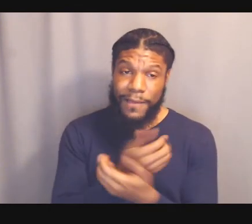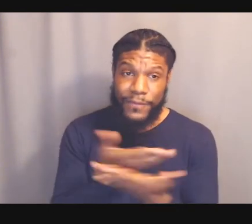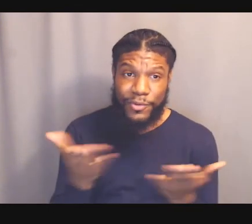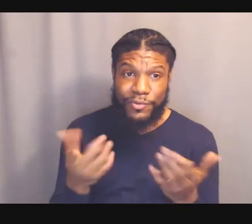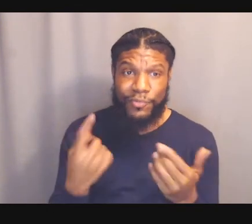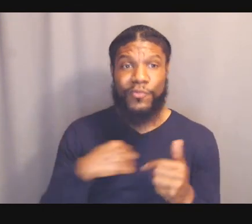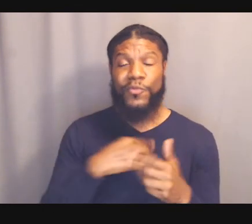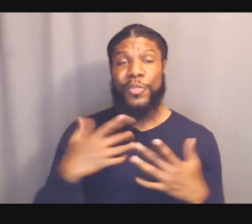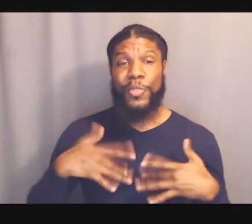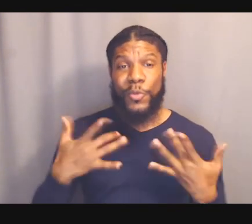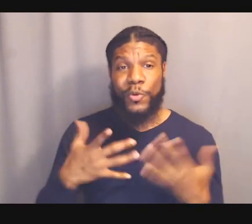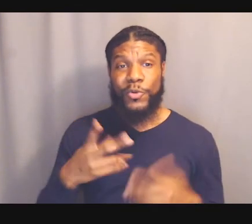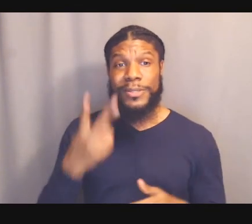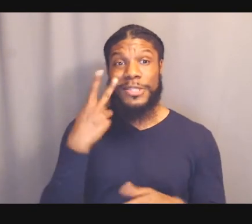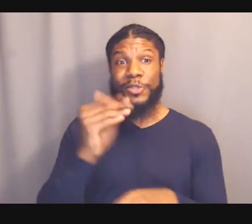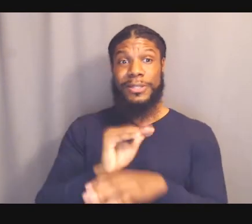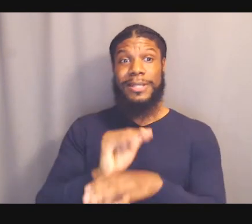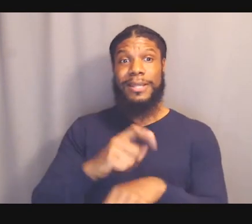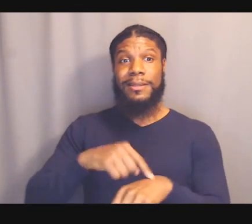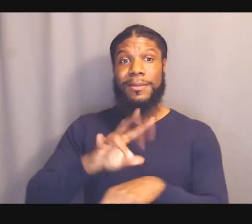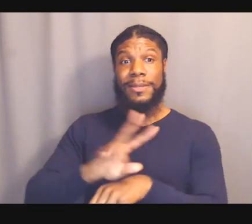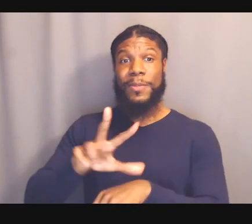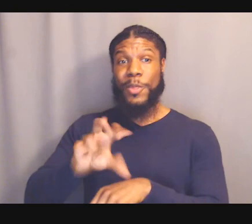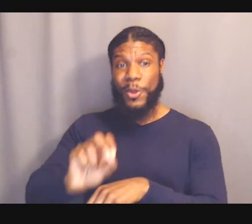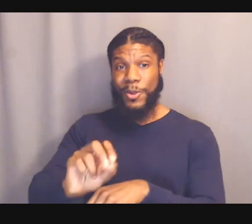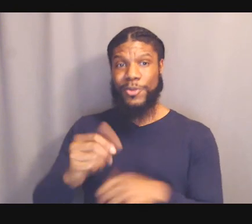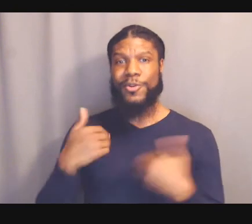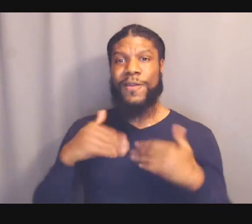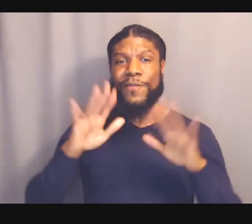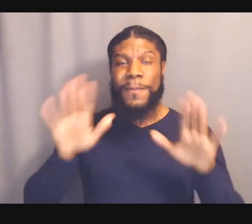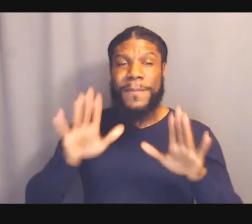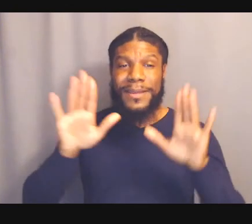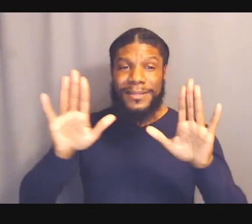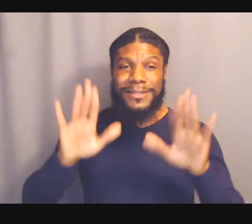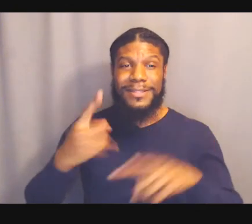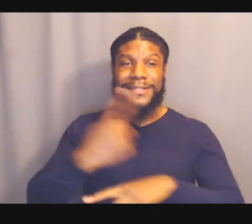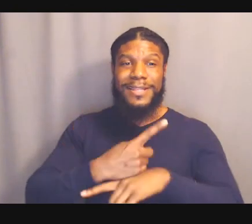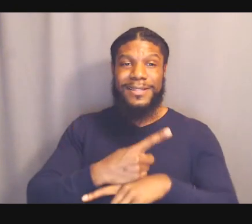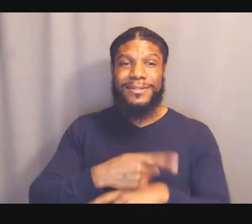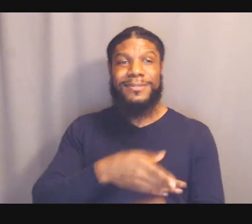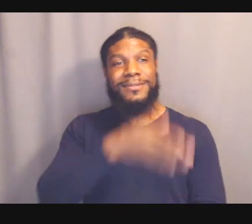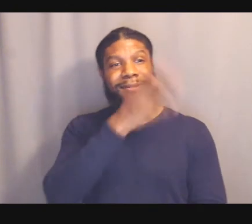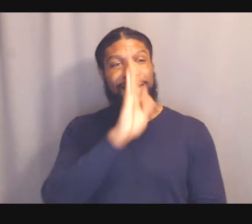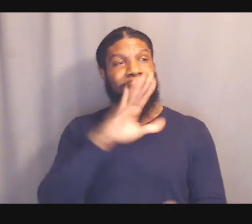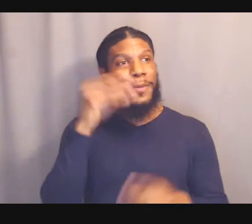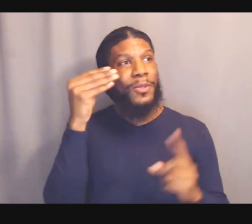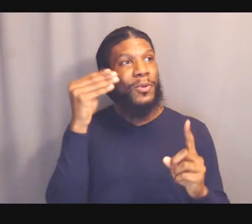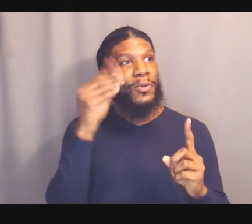6:30. At 7:30. You have an amazing day. To God be the glory.